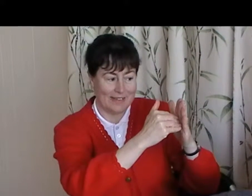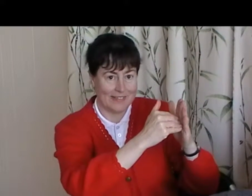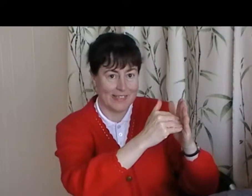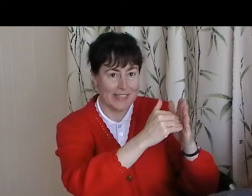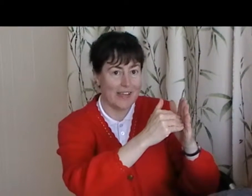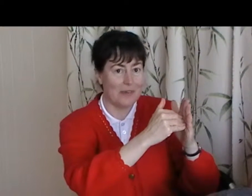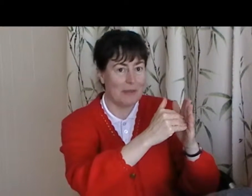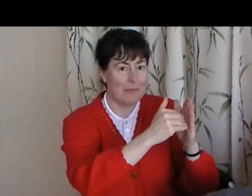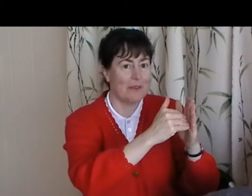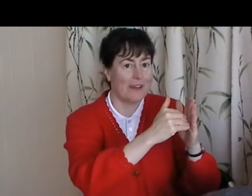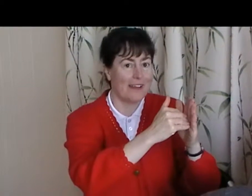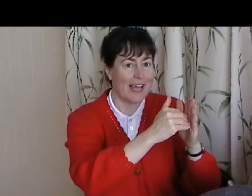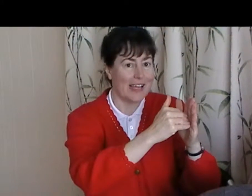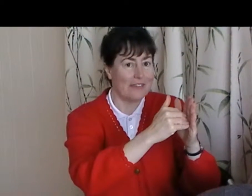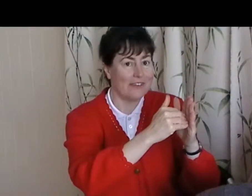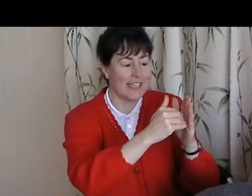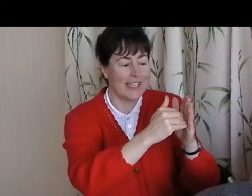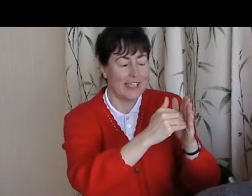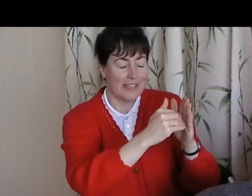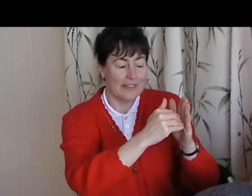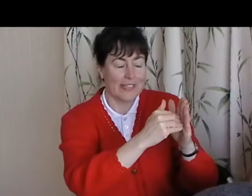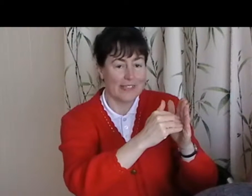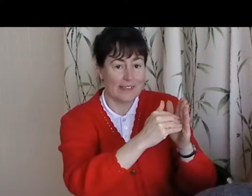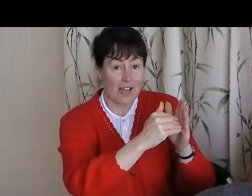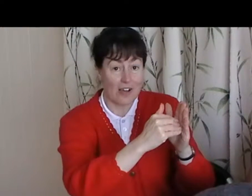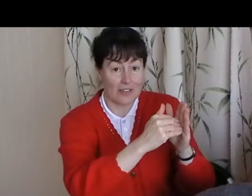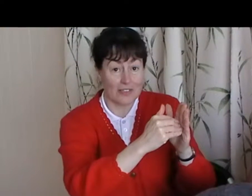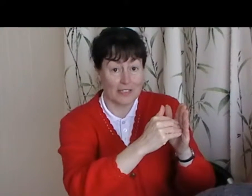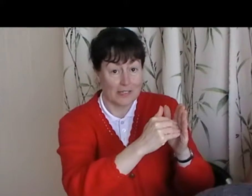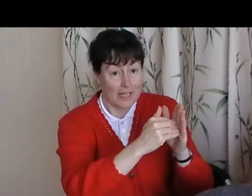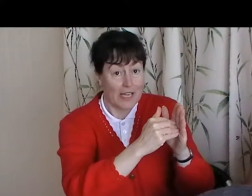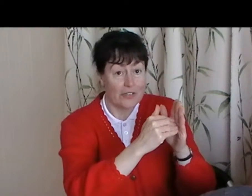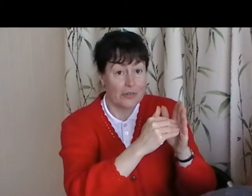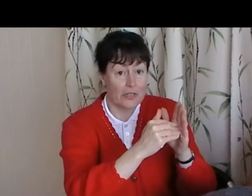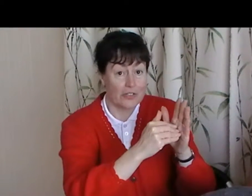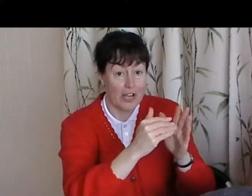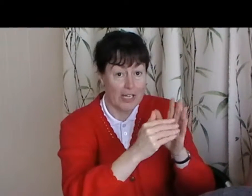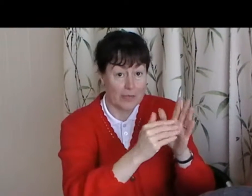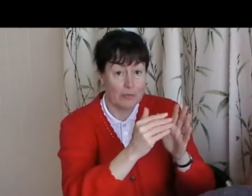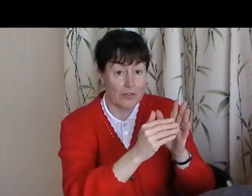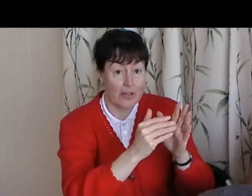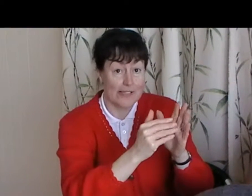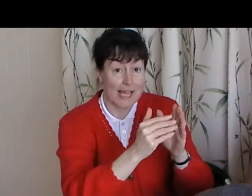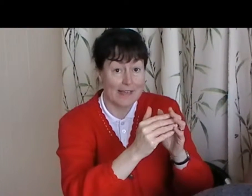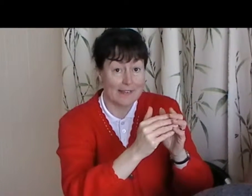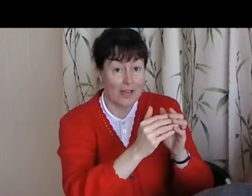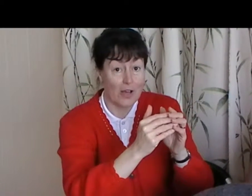You think you can remember all that if we sing a song and you can join in with your signs at